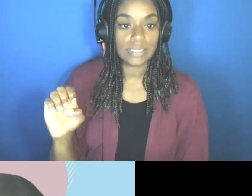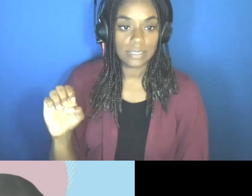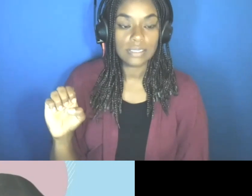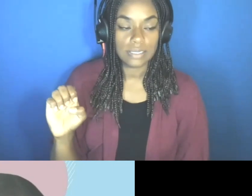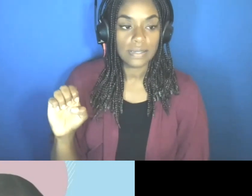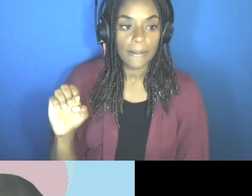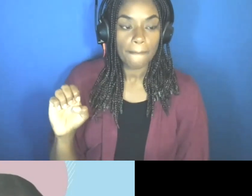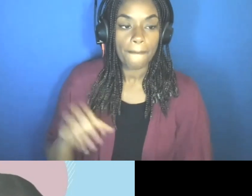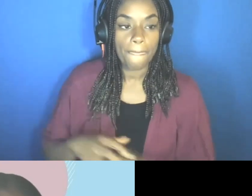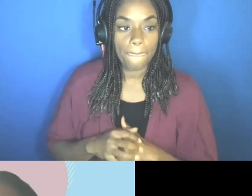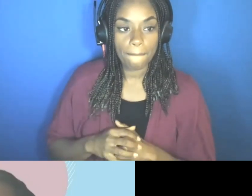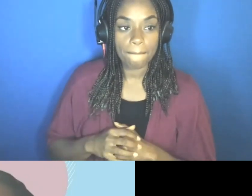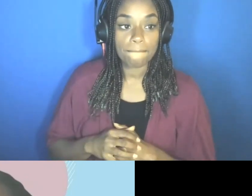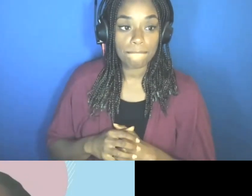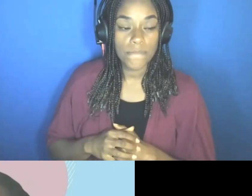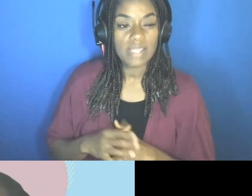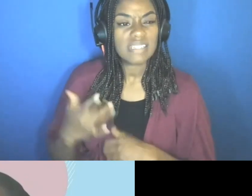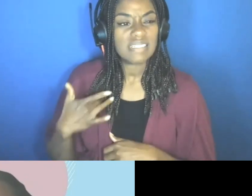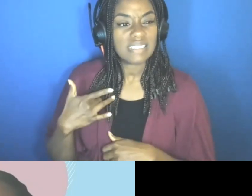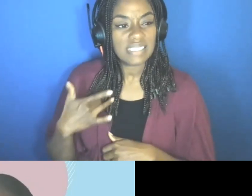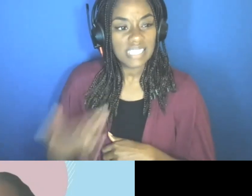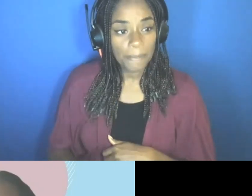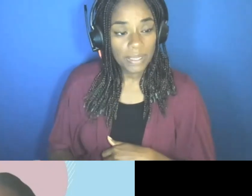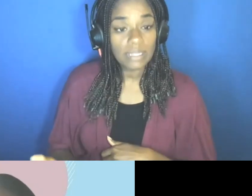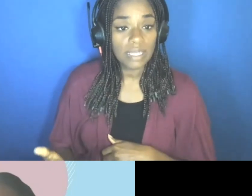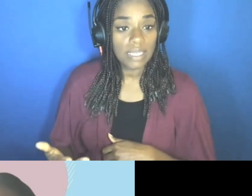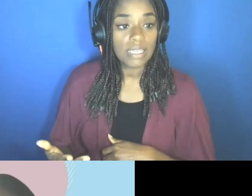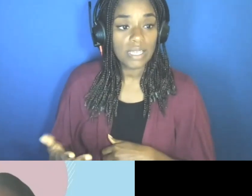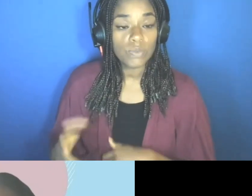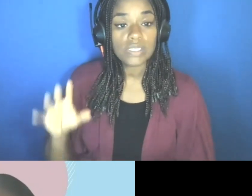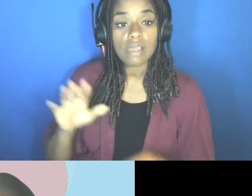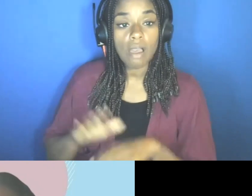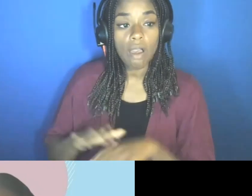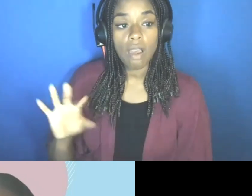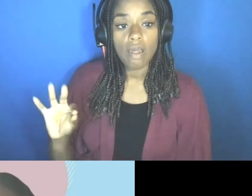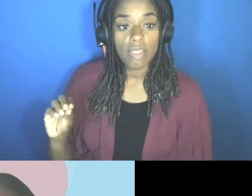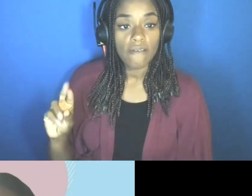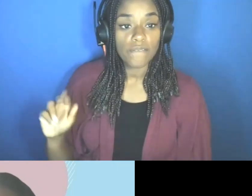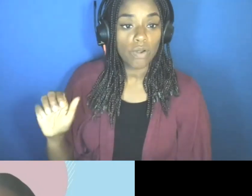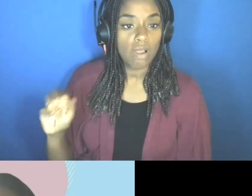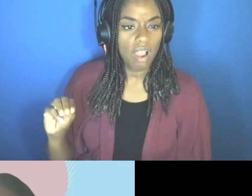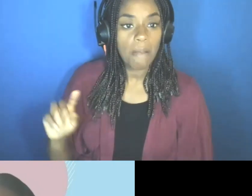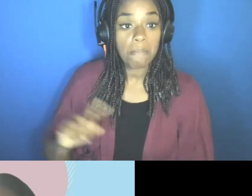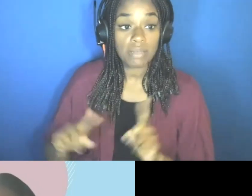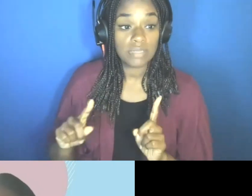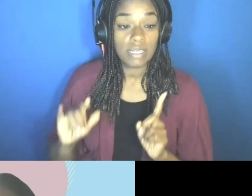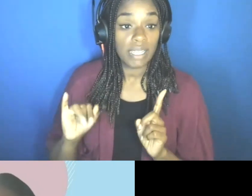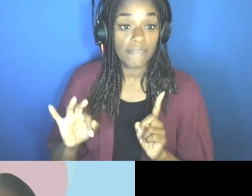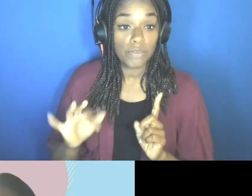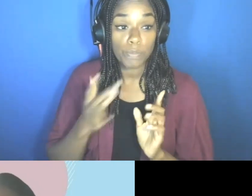We had been giving it mostly on the forearm, but you can request to have it elsewhere on your body, on your